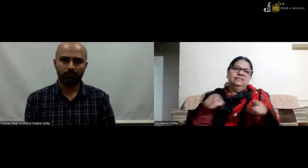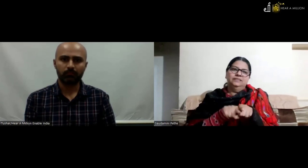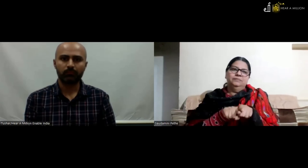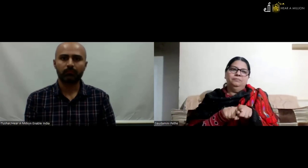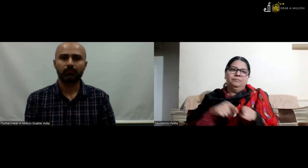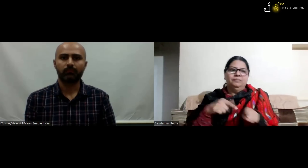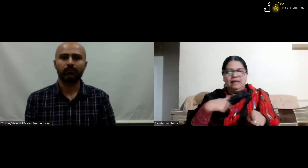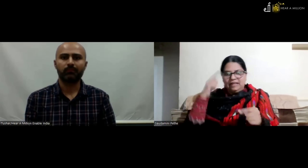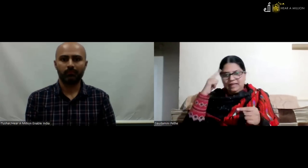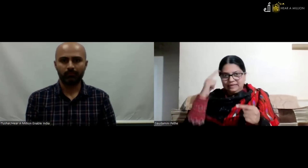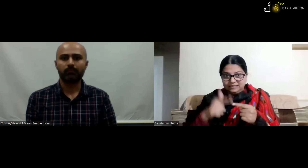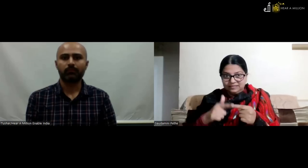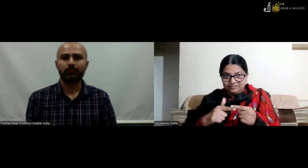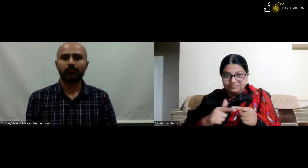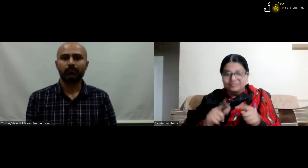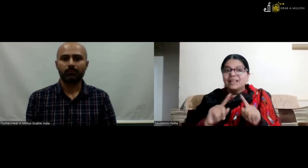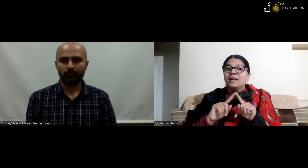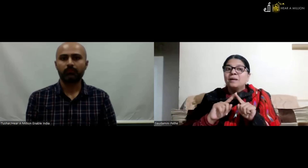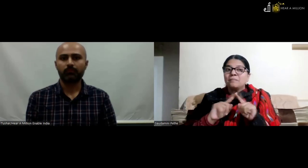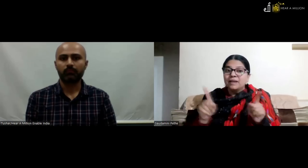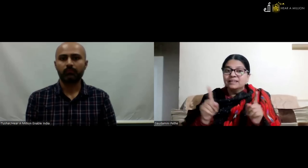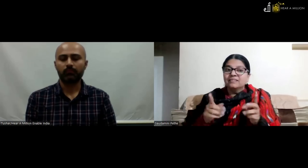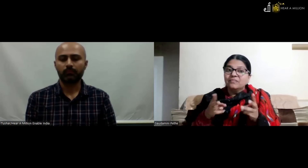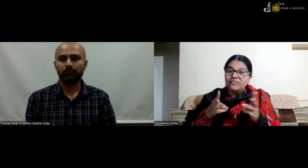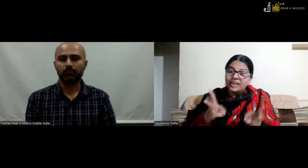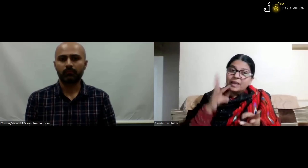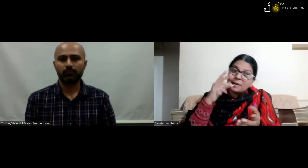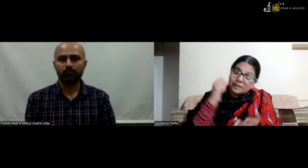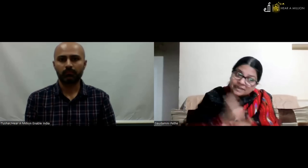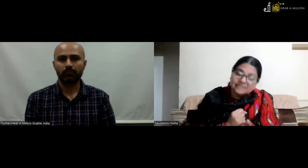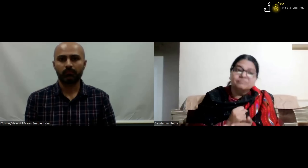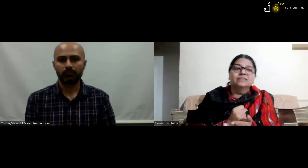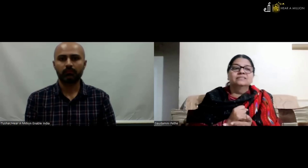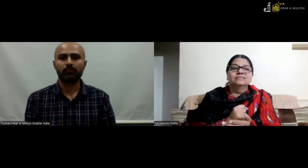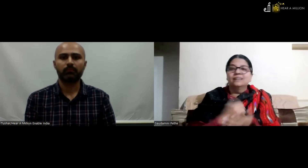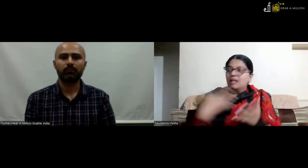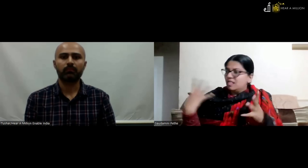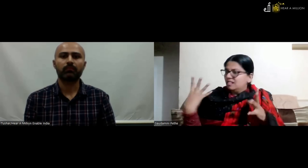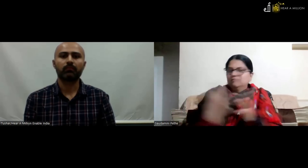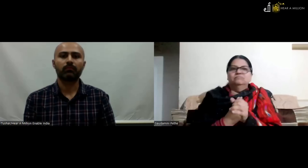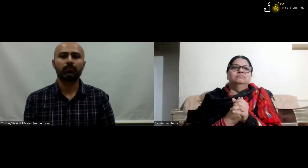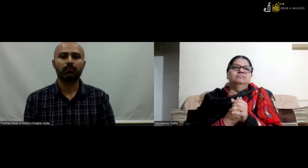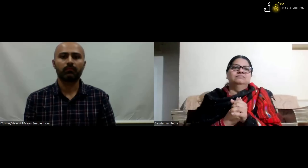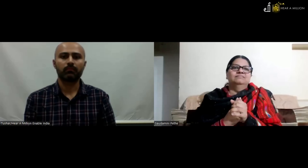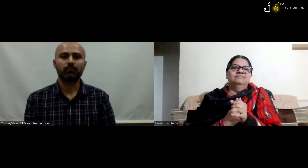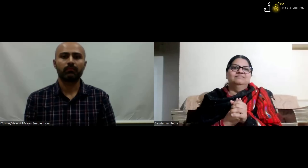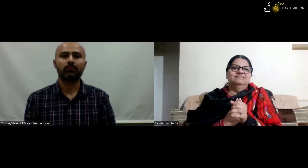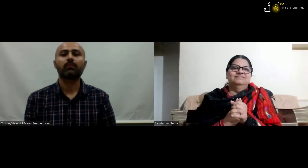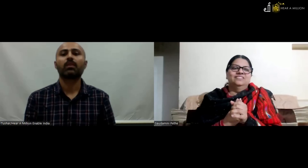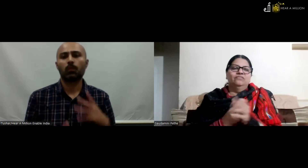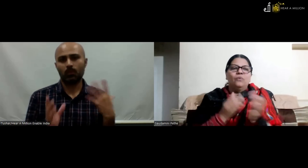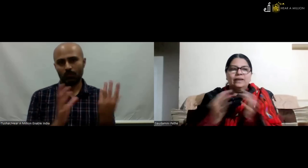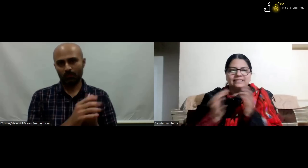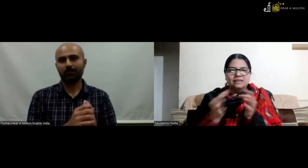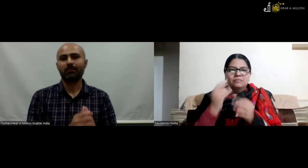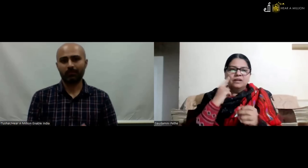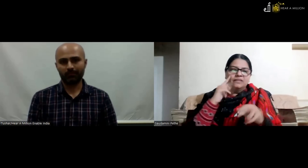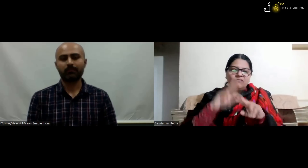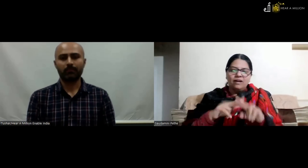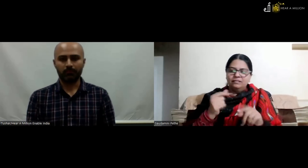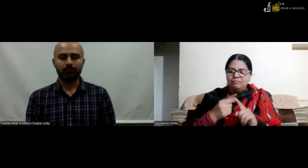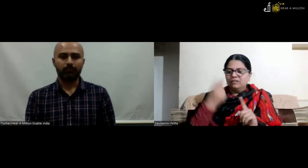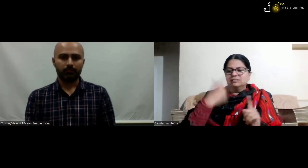Mr. Anuj mentioned, like you have to make the complaint. I agree with him, but there should be a way. We have